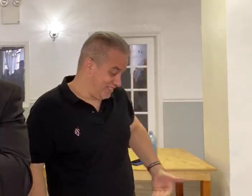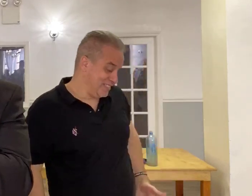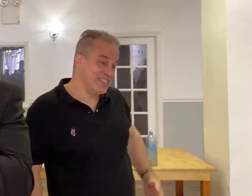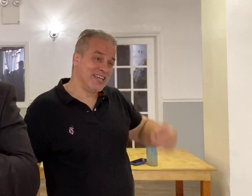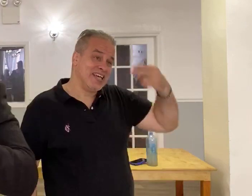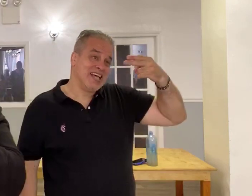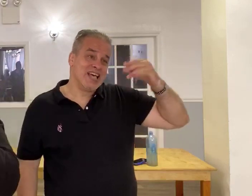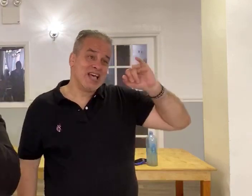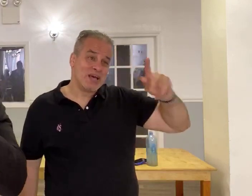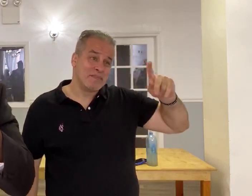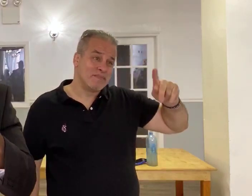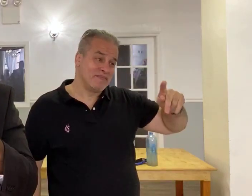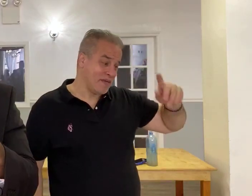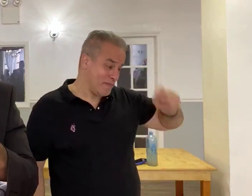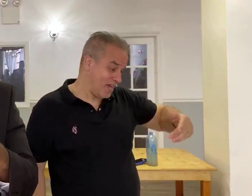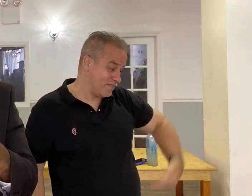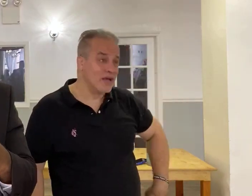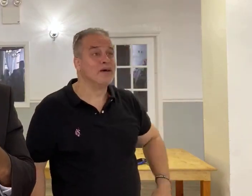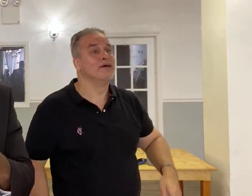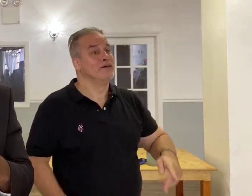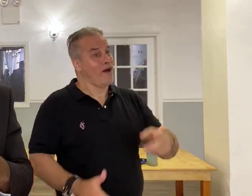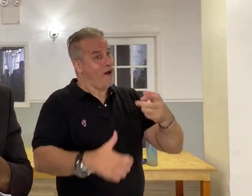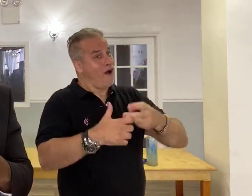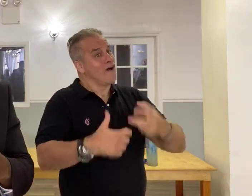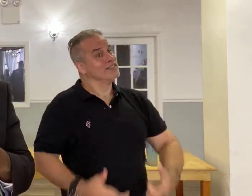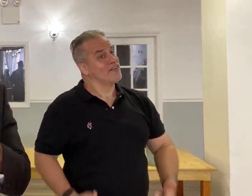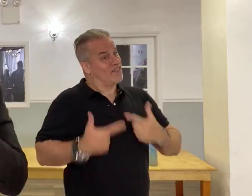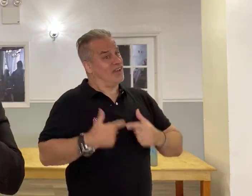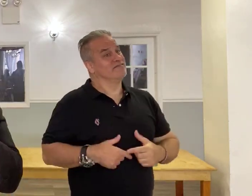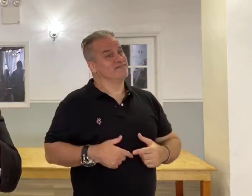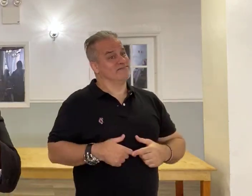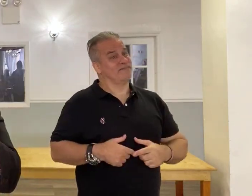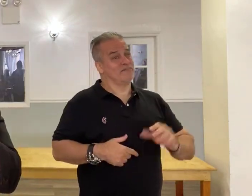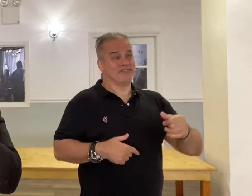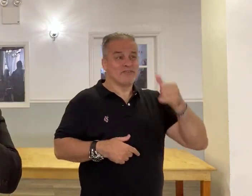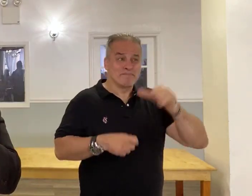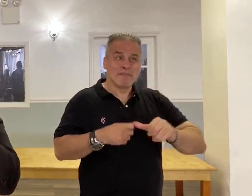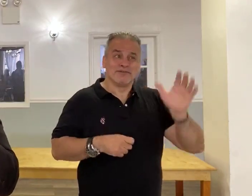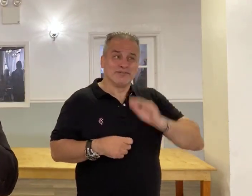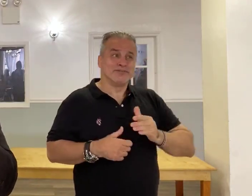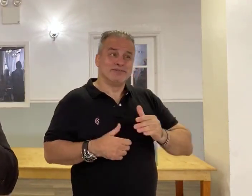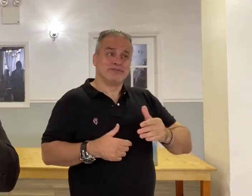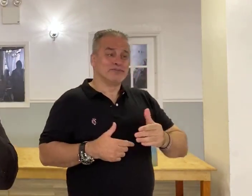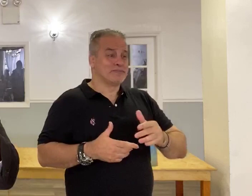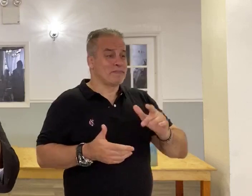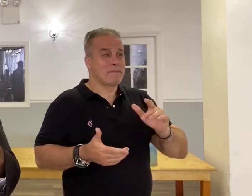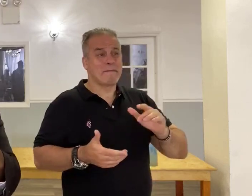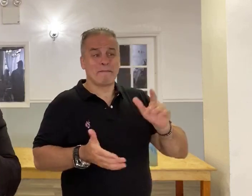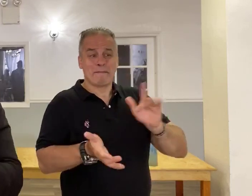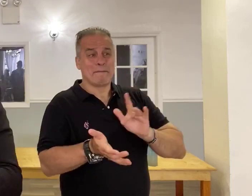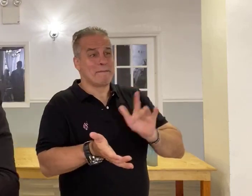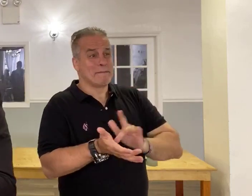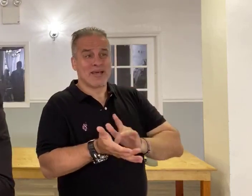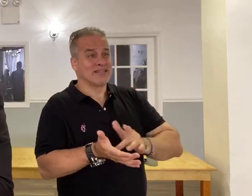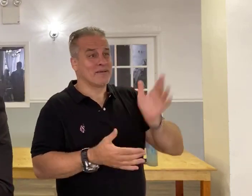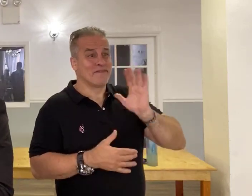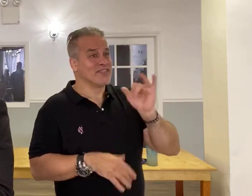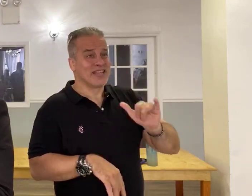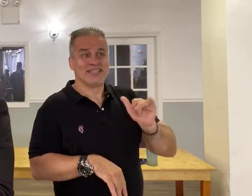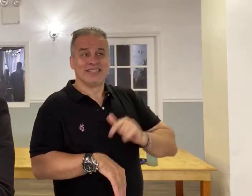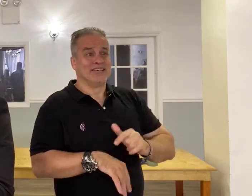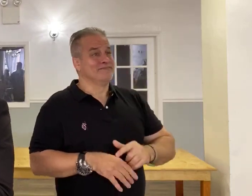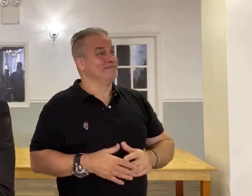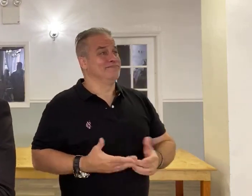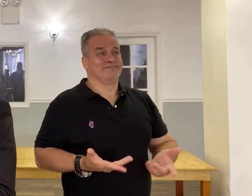at the shoulder. A lot of them were all the way at the hip. But the whole point was so that they could save that man's